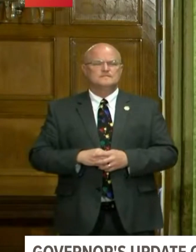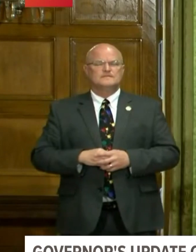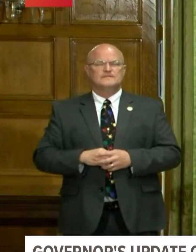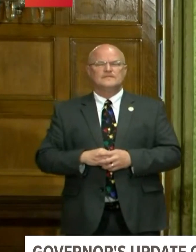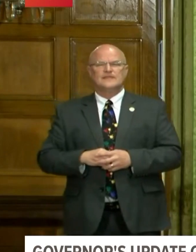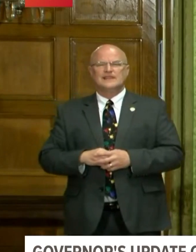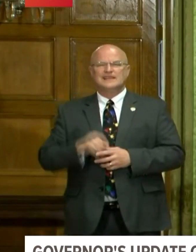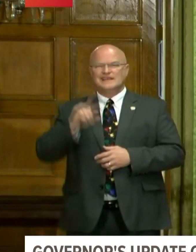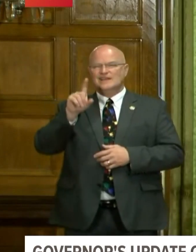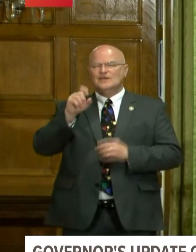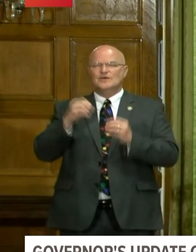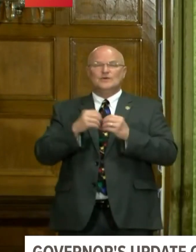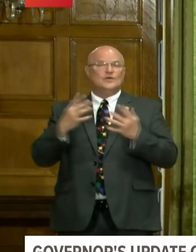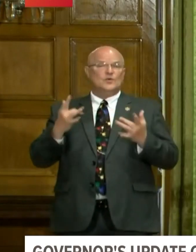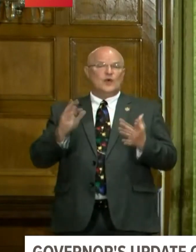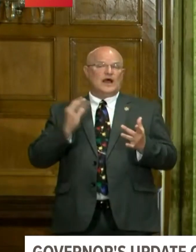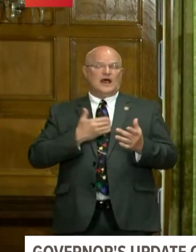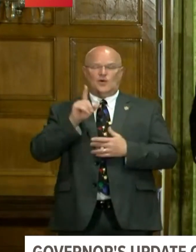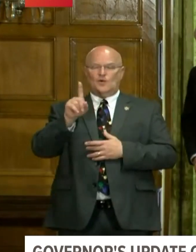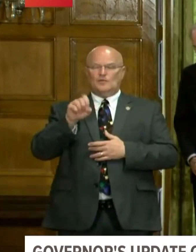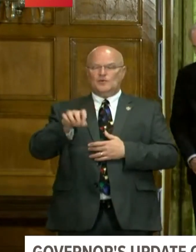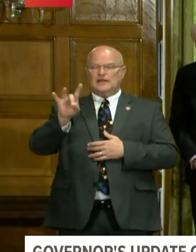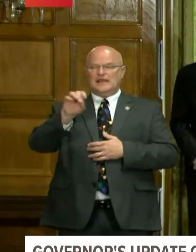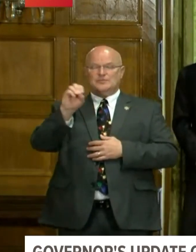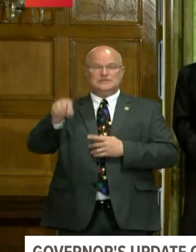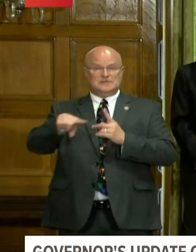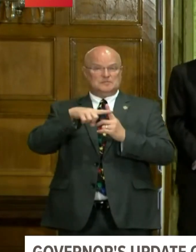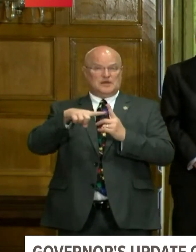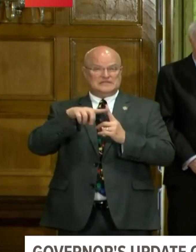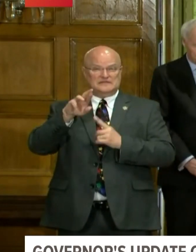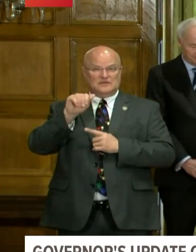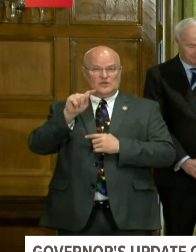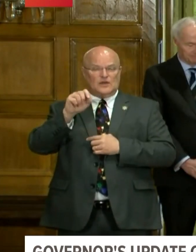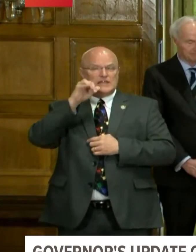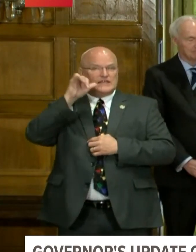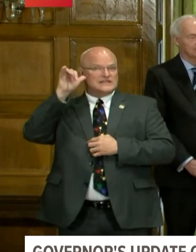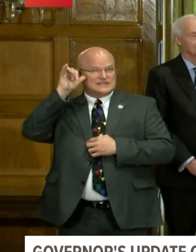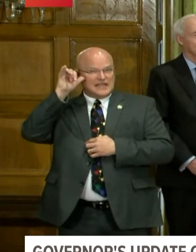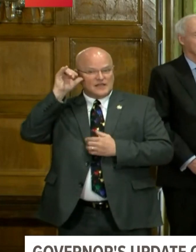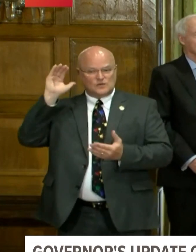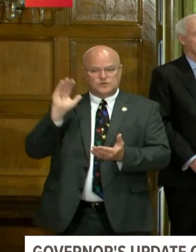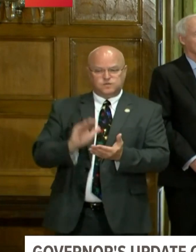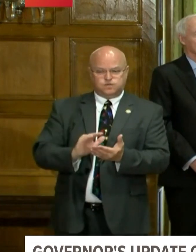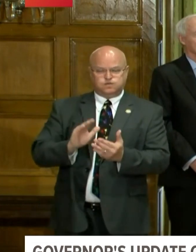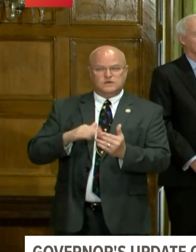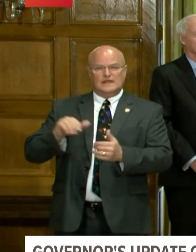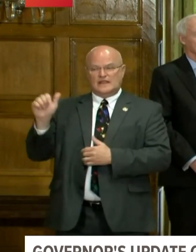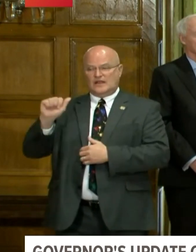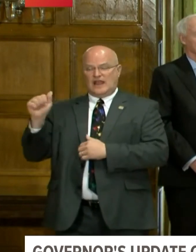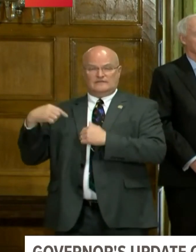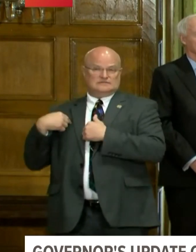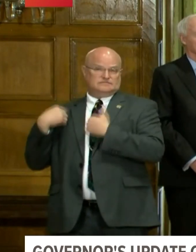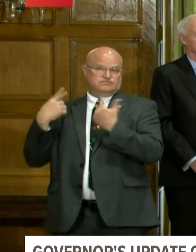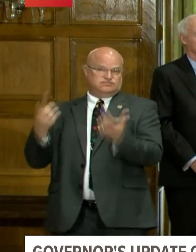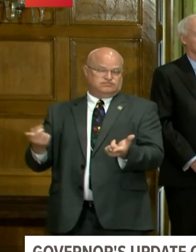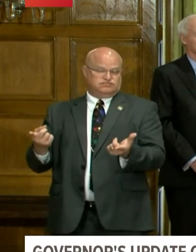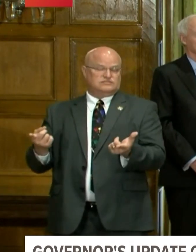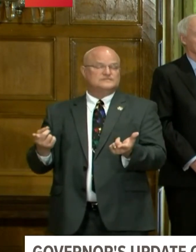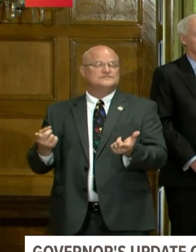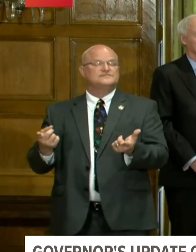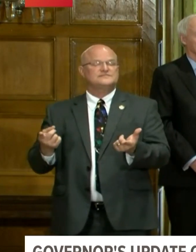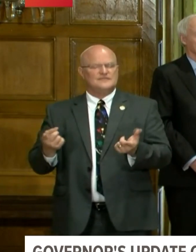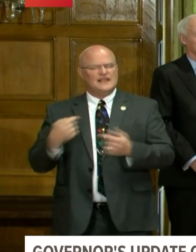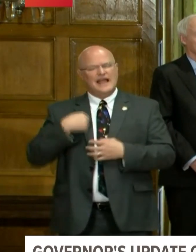The question had to do with why our 1.8% positivity rate yesterday was so much lower than our average and what we had seen